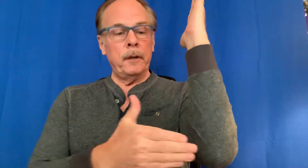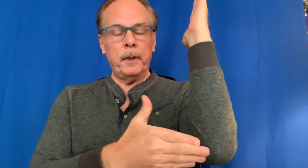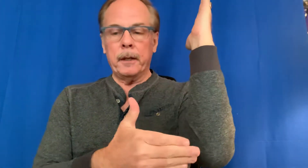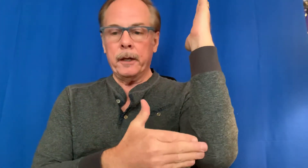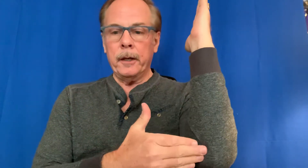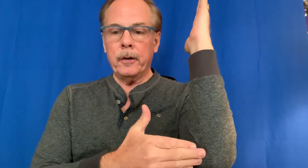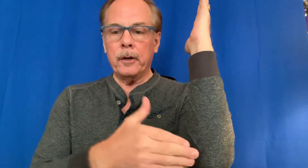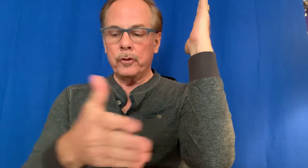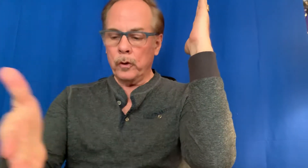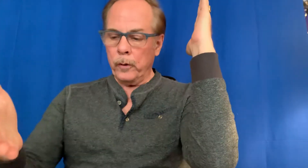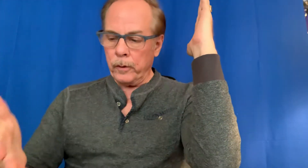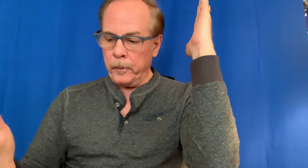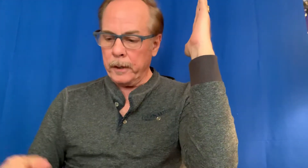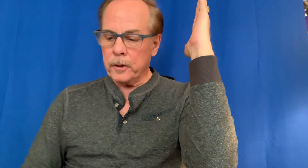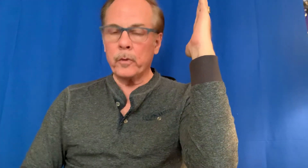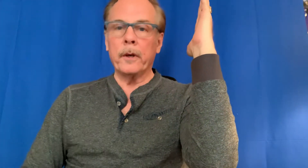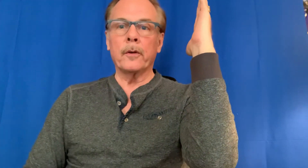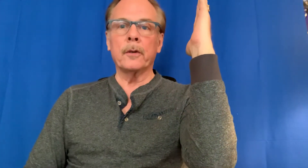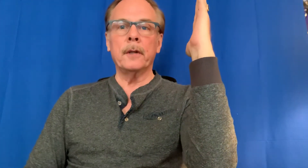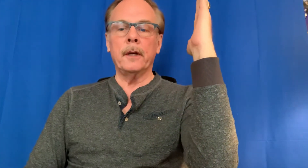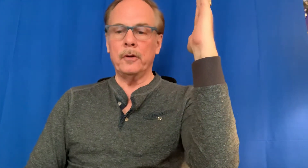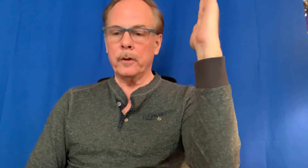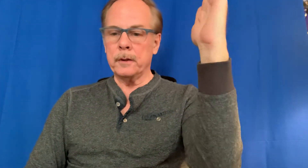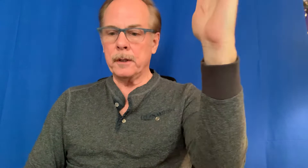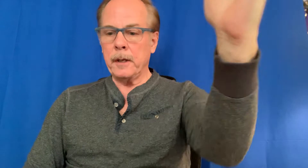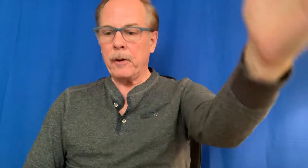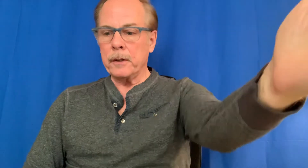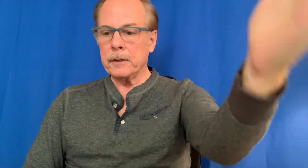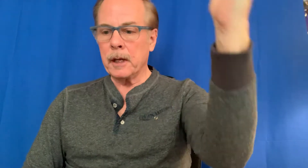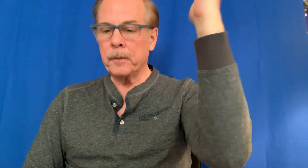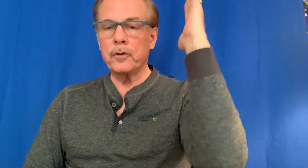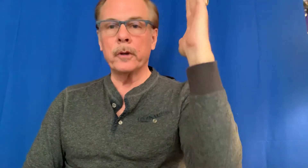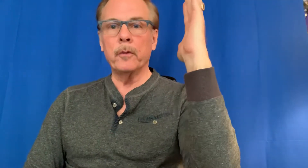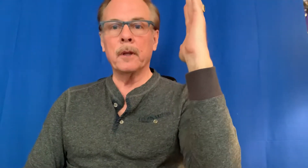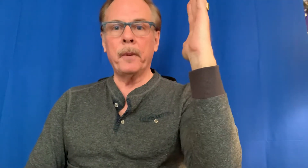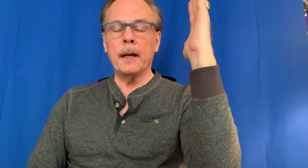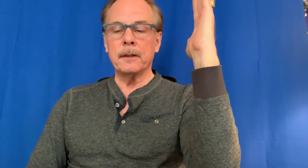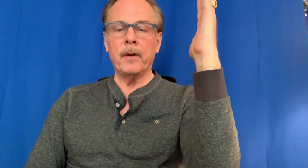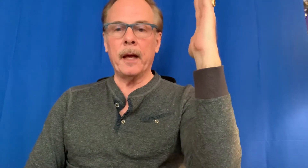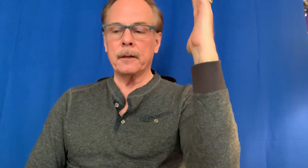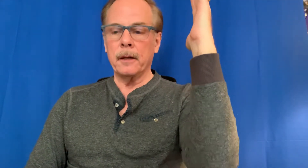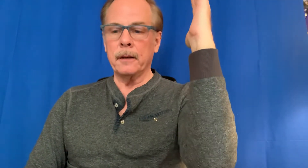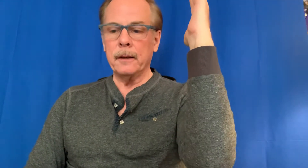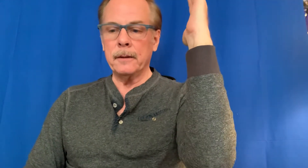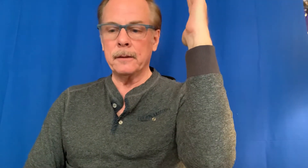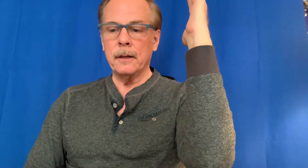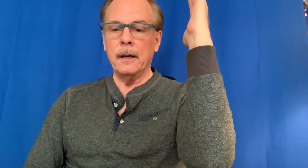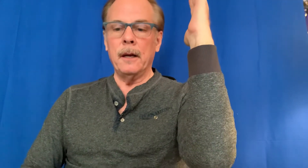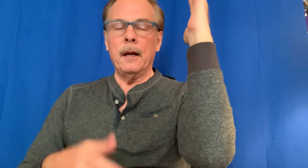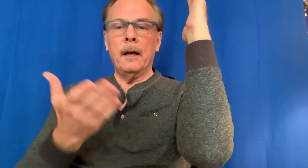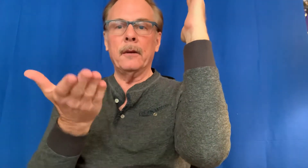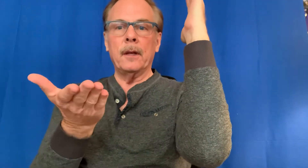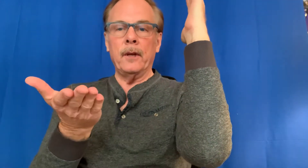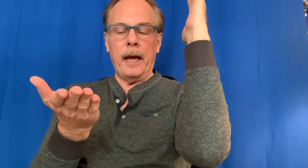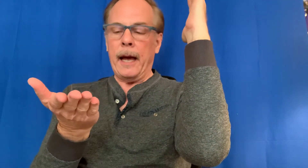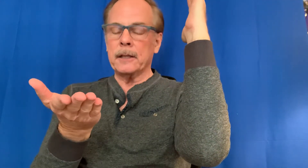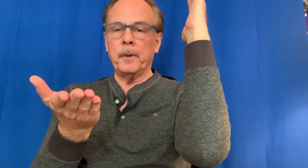being here. And as you go over to page 313, you can see how he set up the tree with a passive hand like this, and then the axe